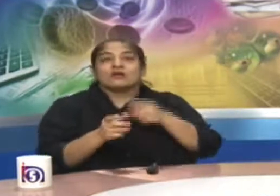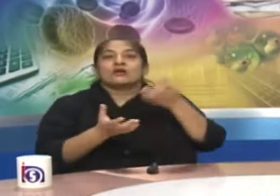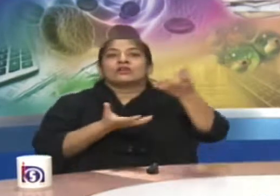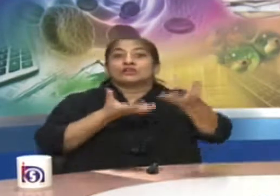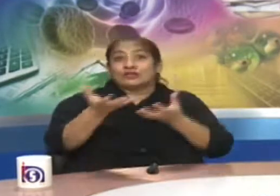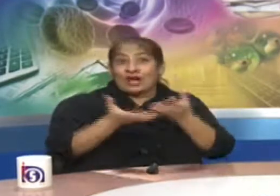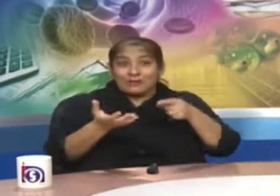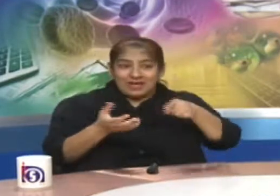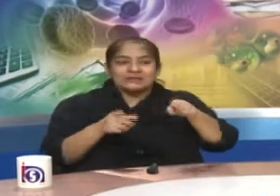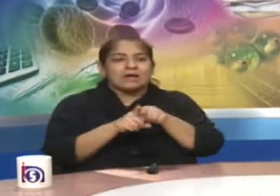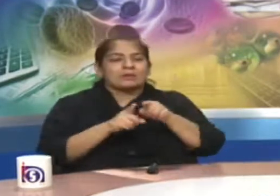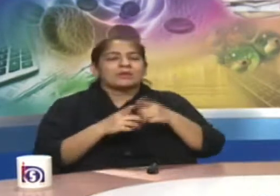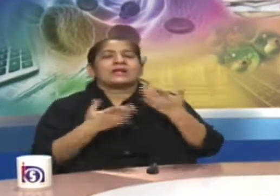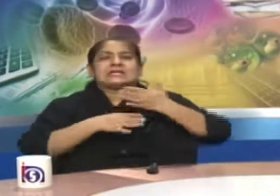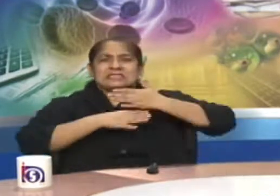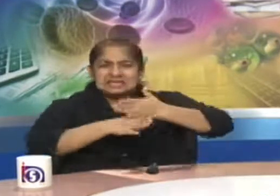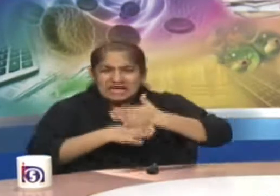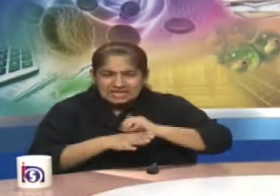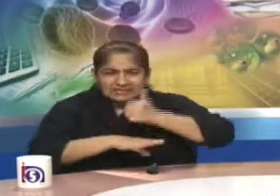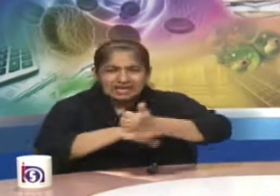primary market,